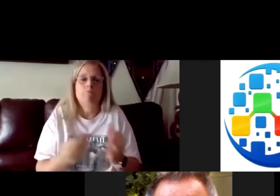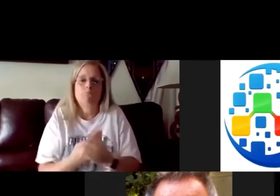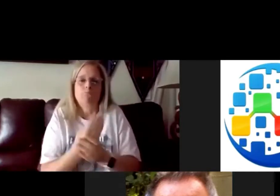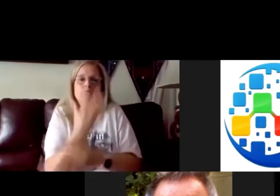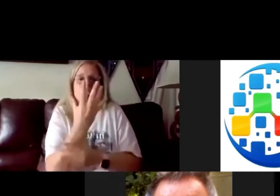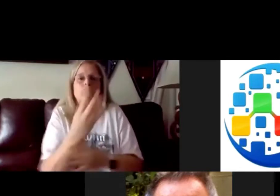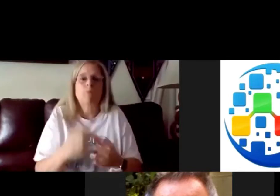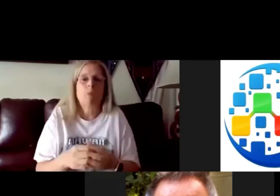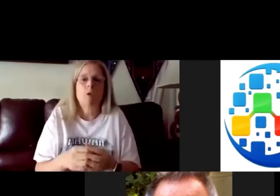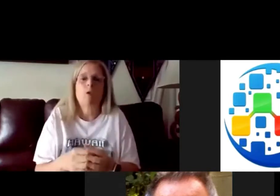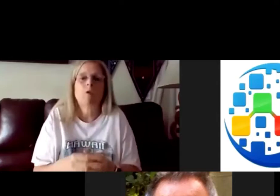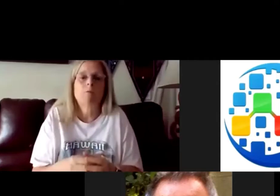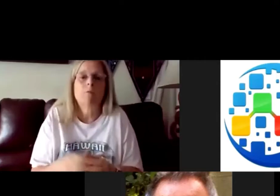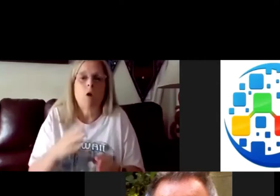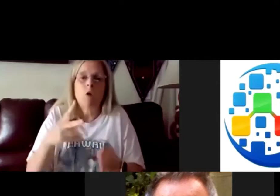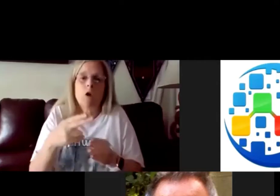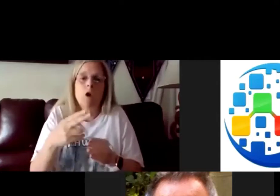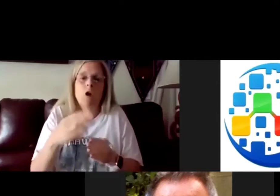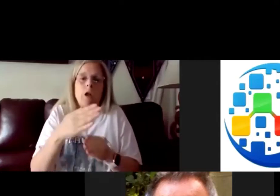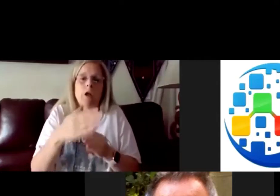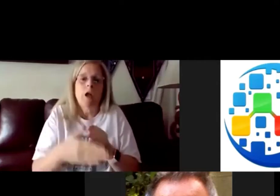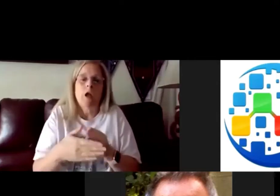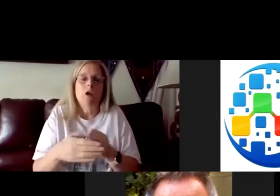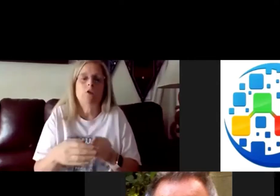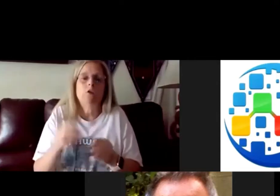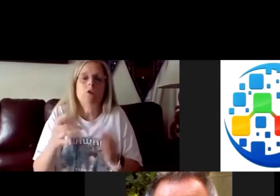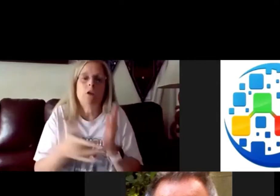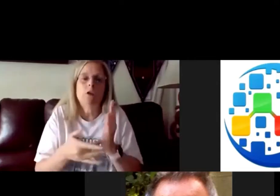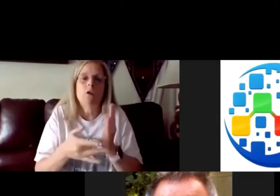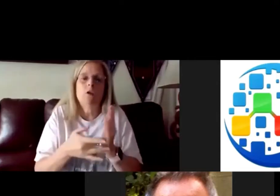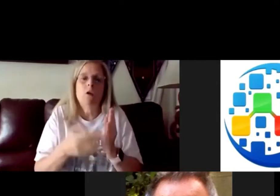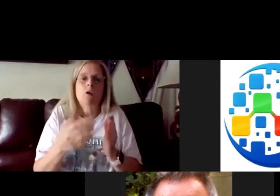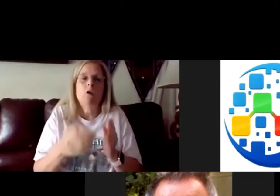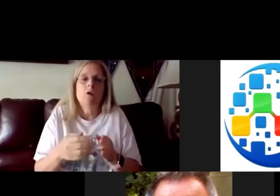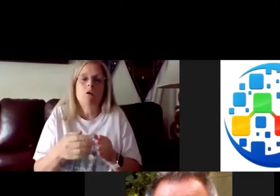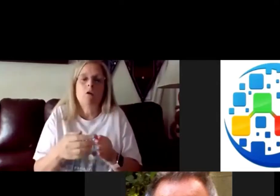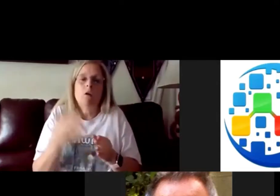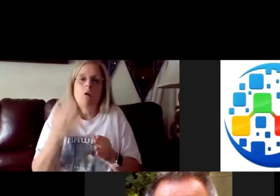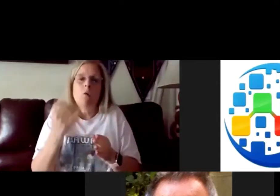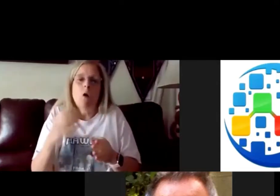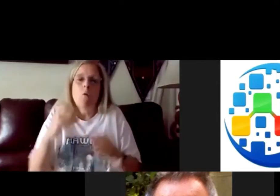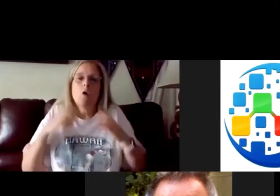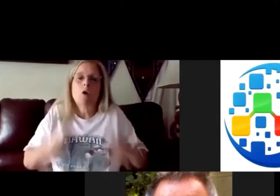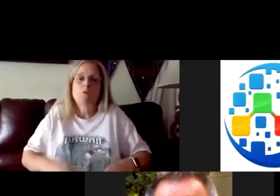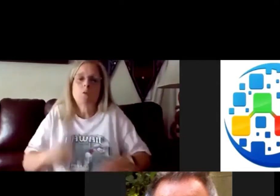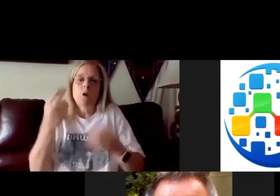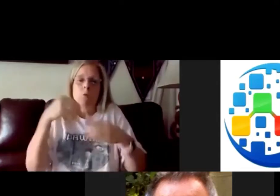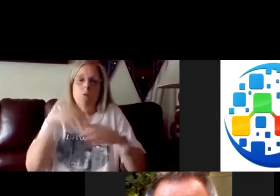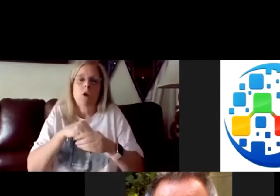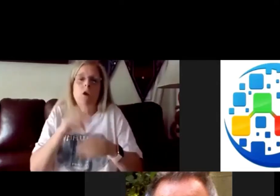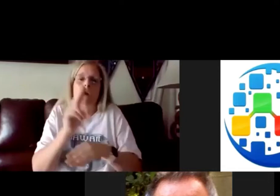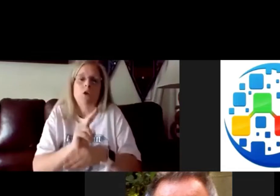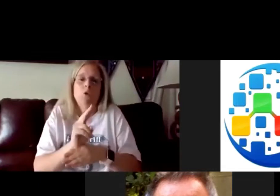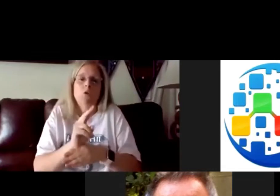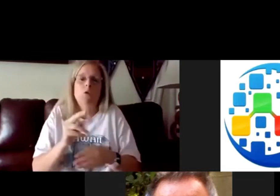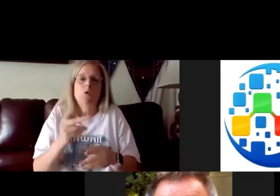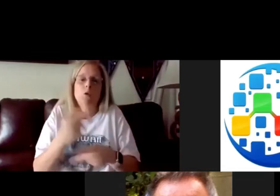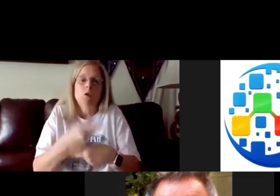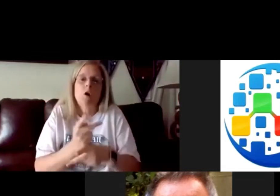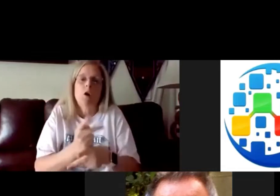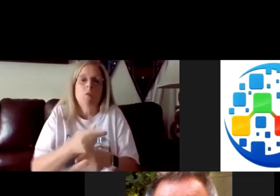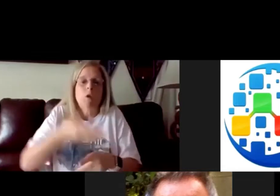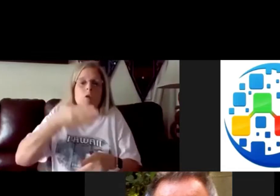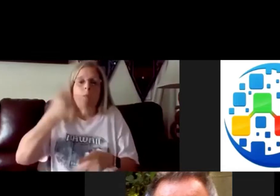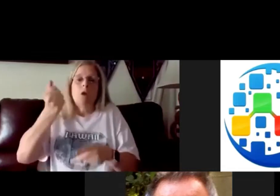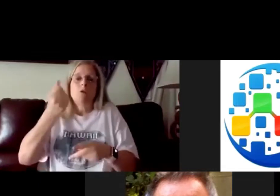edge technology. And why will customers come in and use these products? Because they are the best of the best. And they will